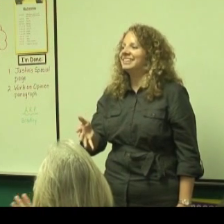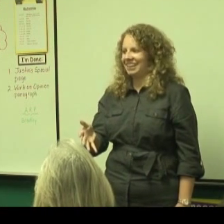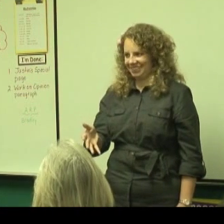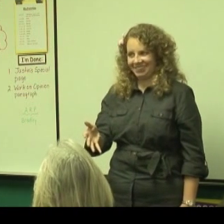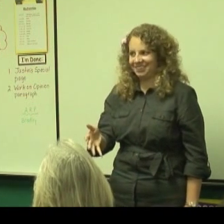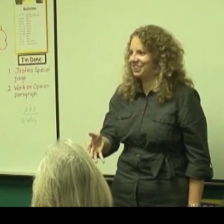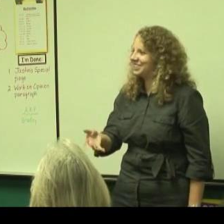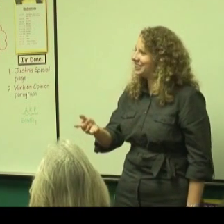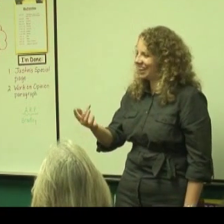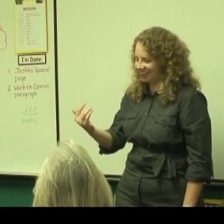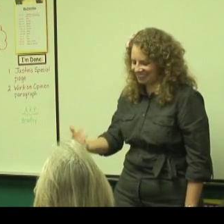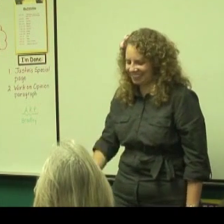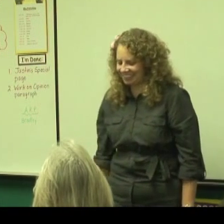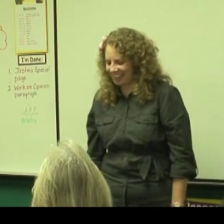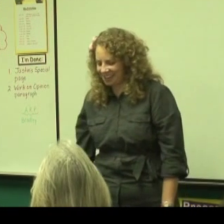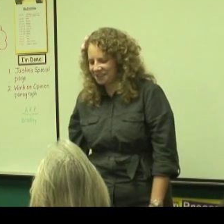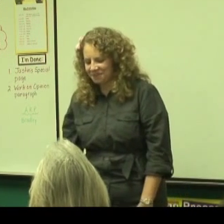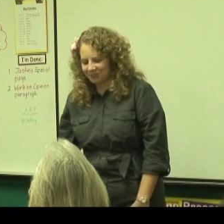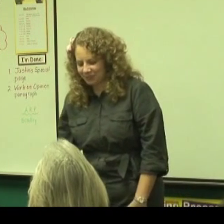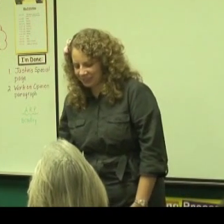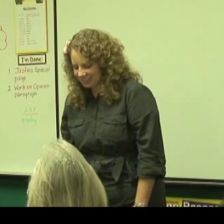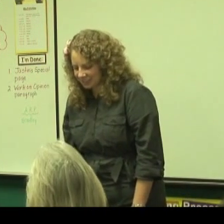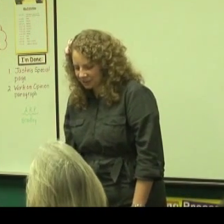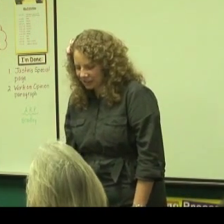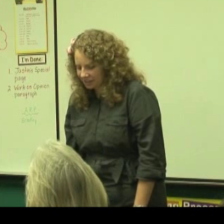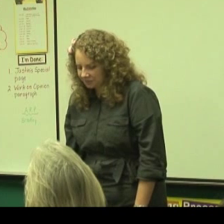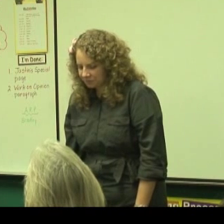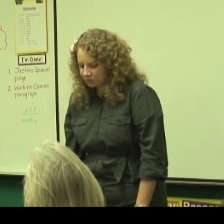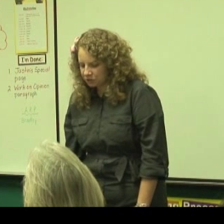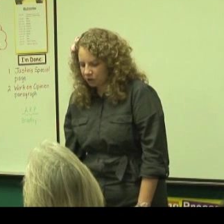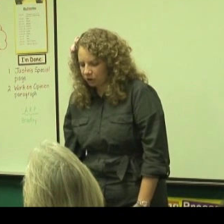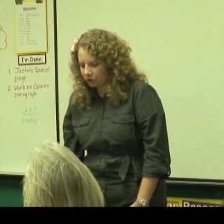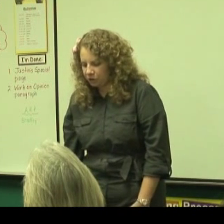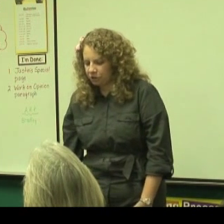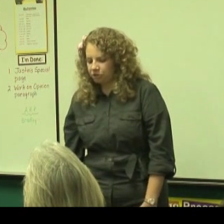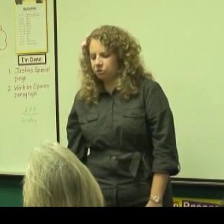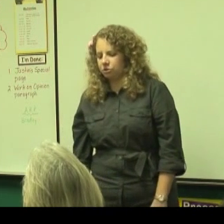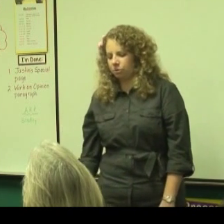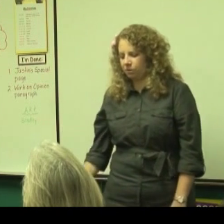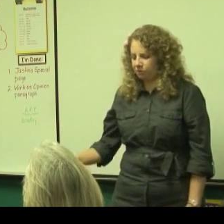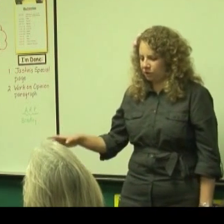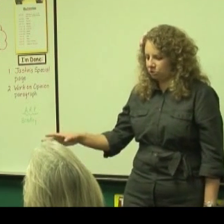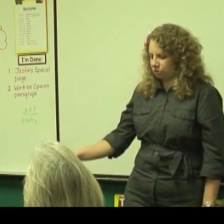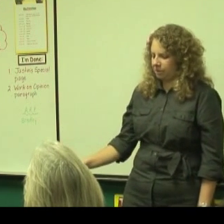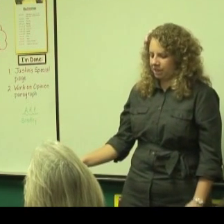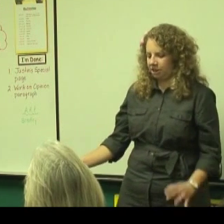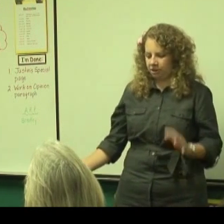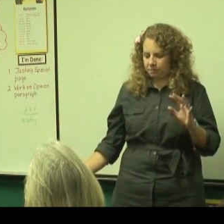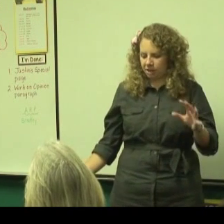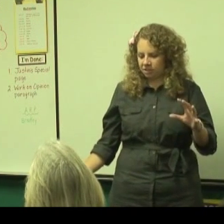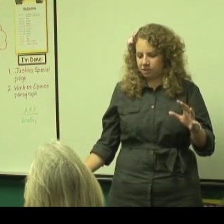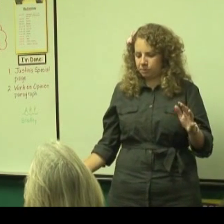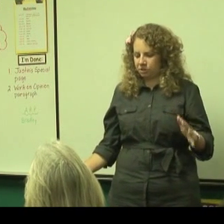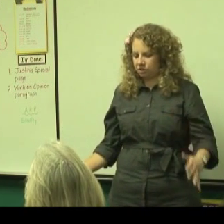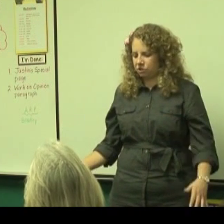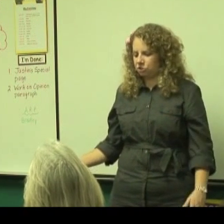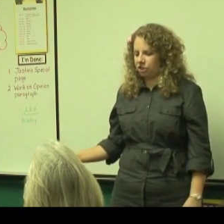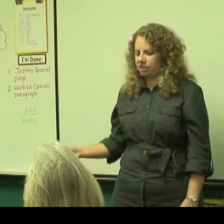Yes, no, that's okay, I was thinking that. So yes, okay. So we're referring to a man here and I'm talking to this person. Let's try that